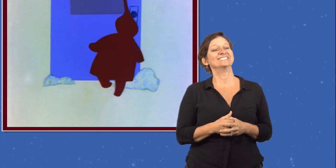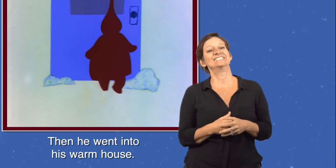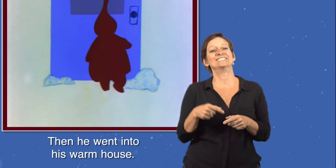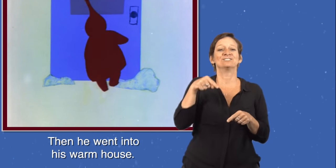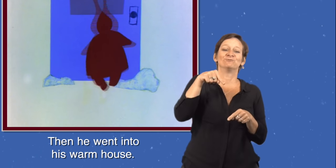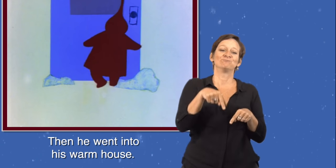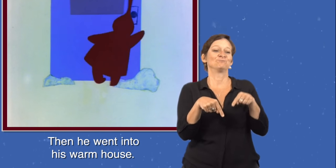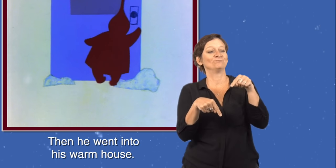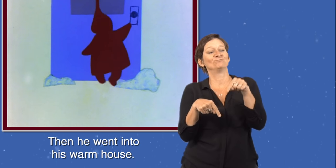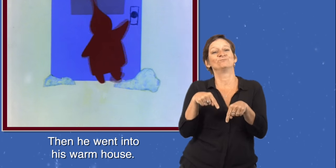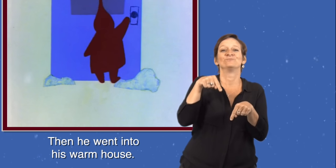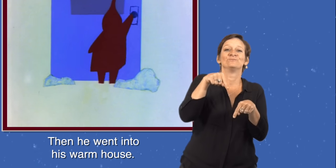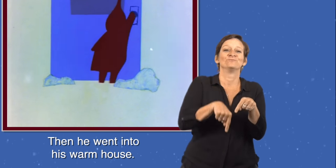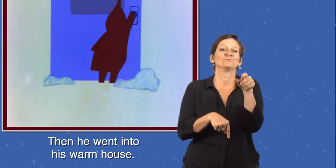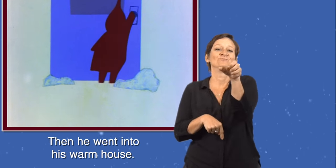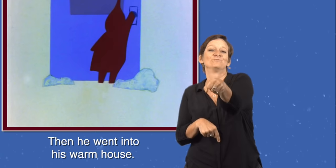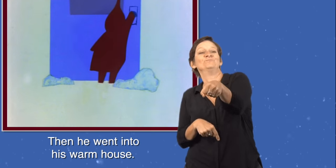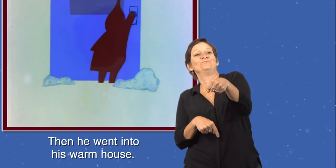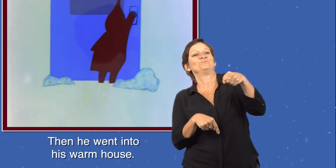Then he went into his warm house.